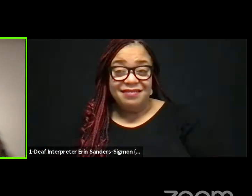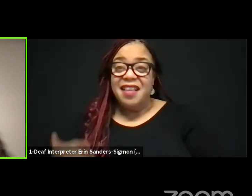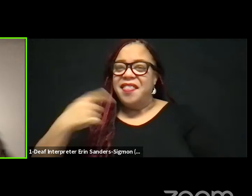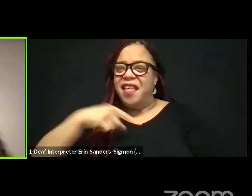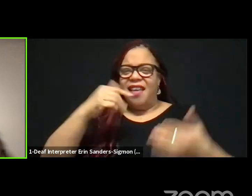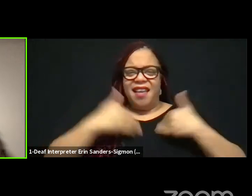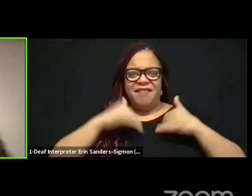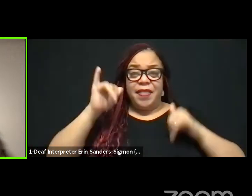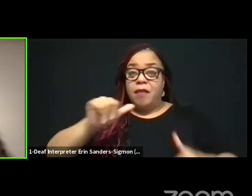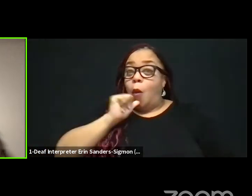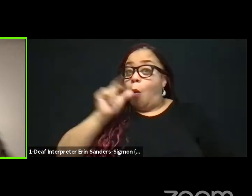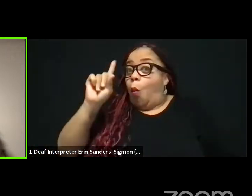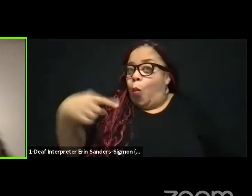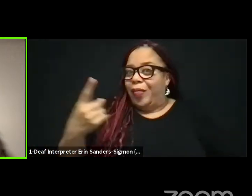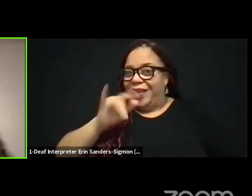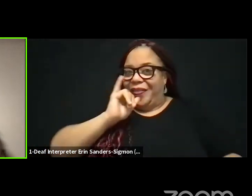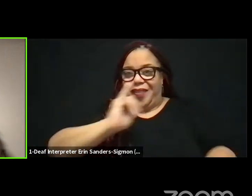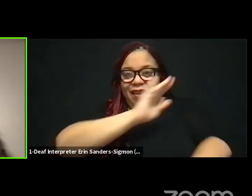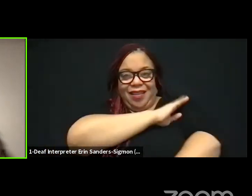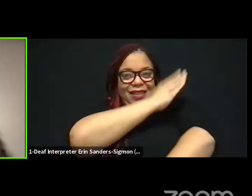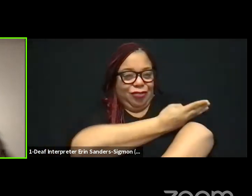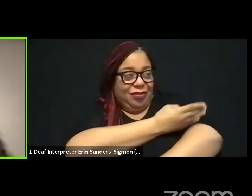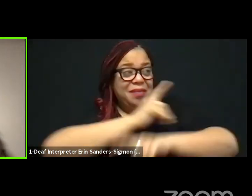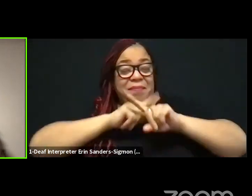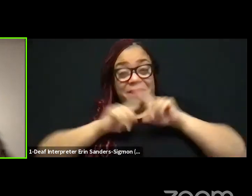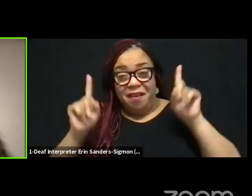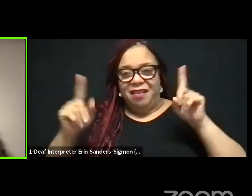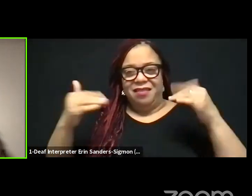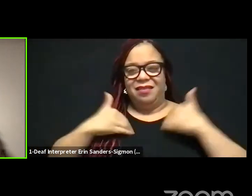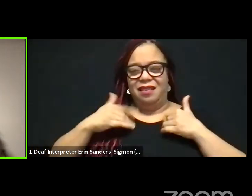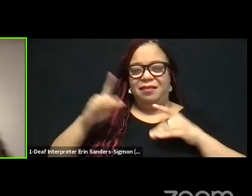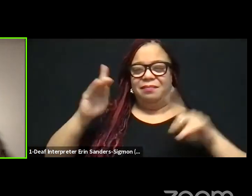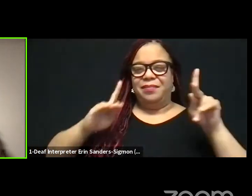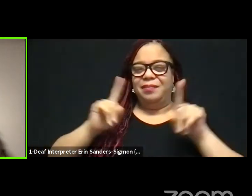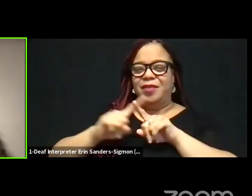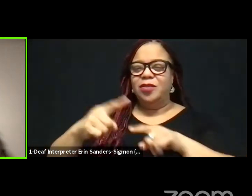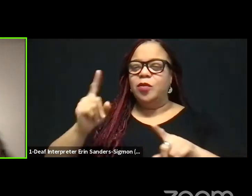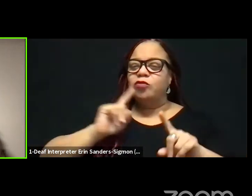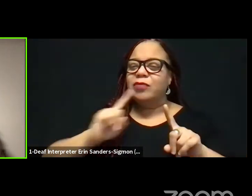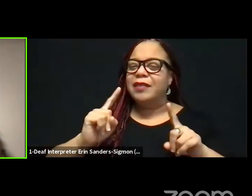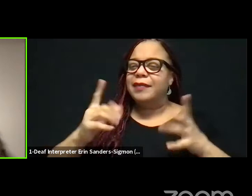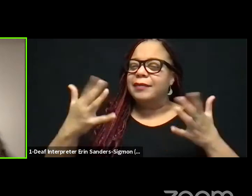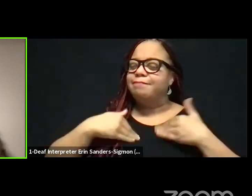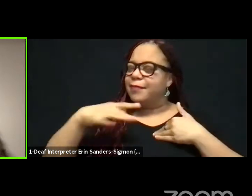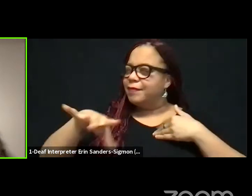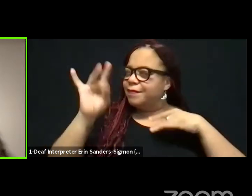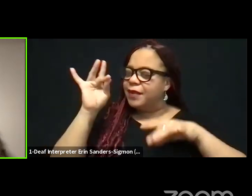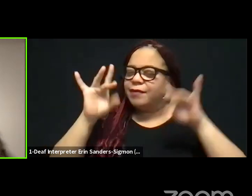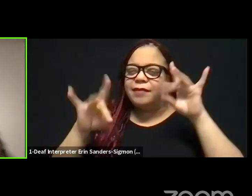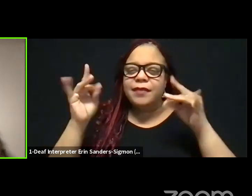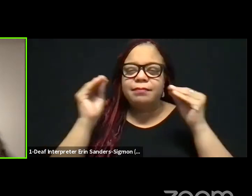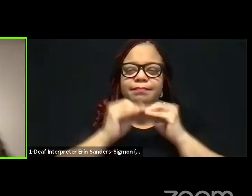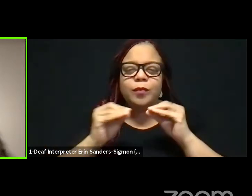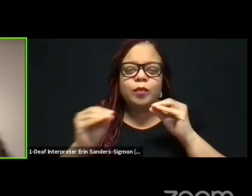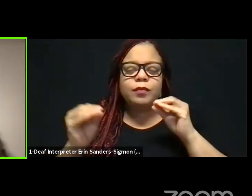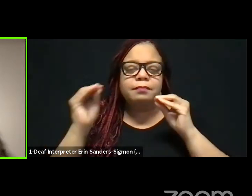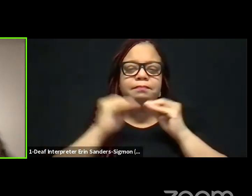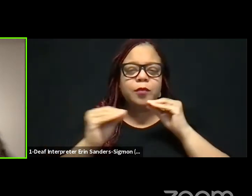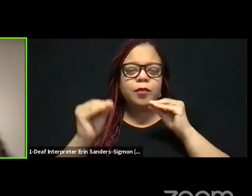I'm finding out more and more, really deeply committed to this work in ways that is not